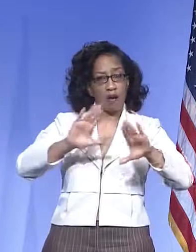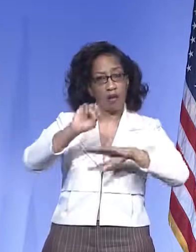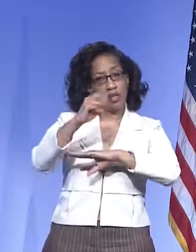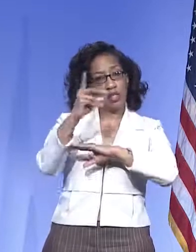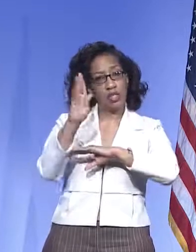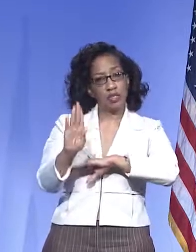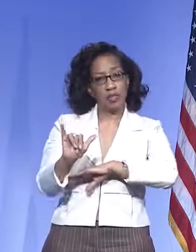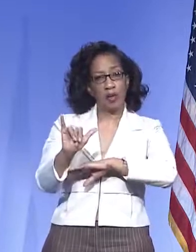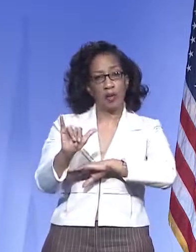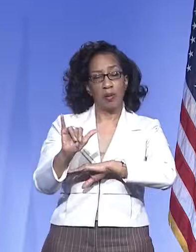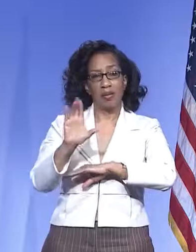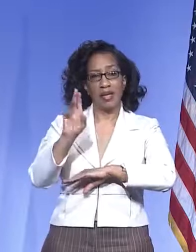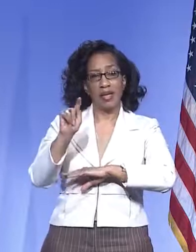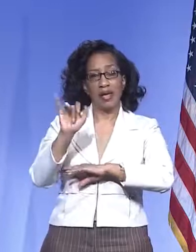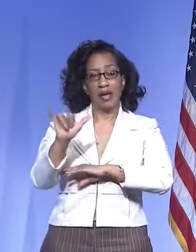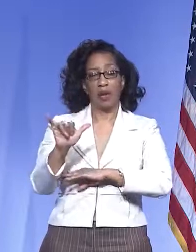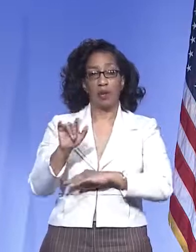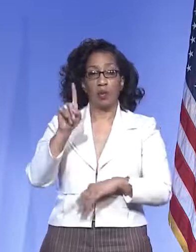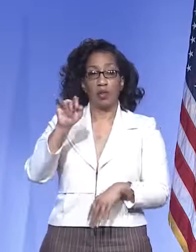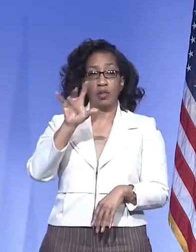residents.